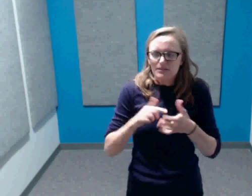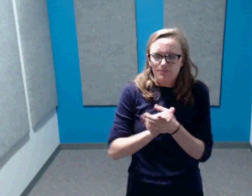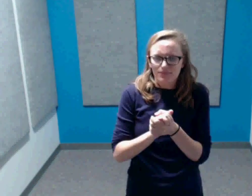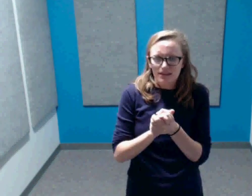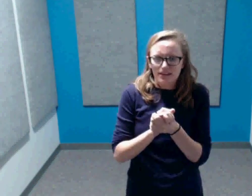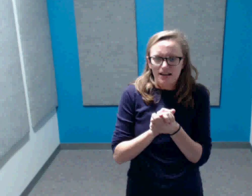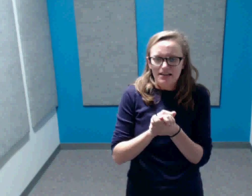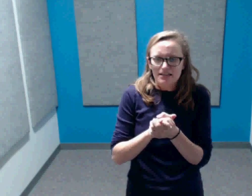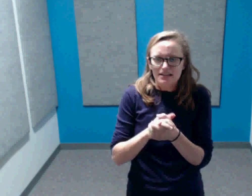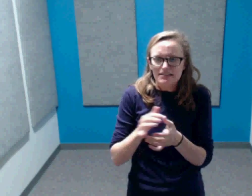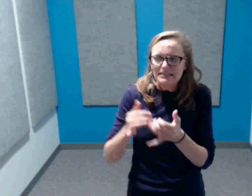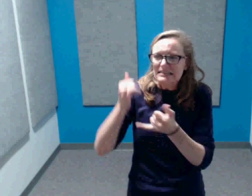smoke.